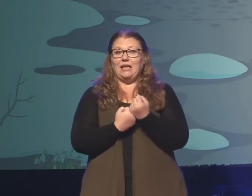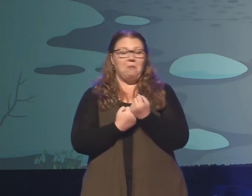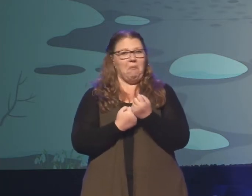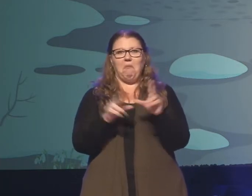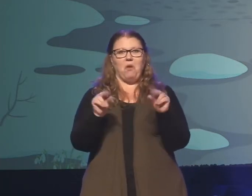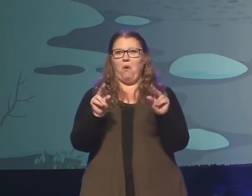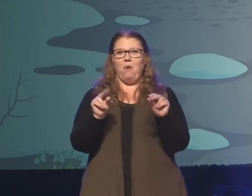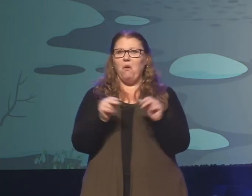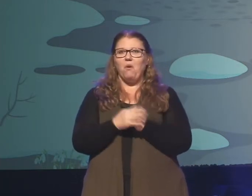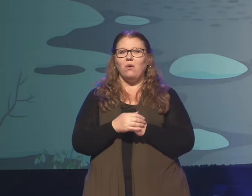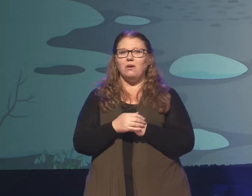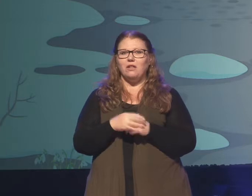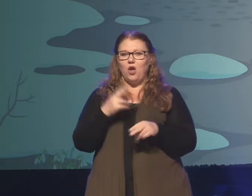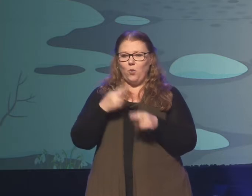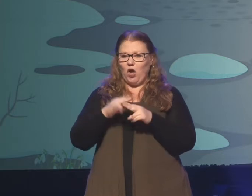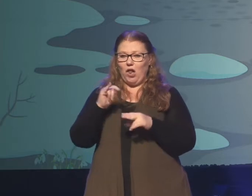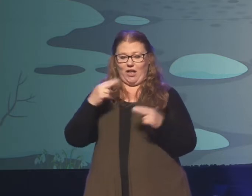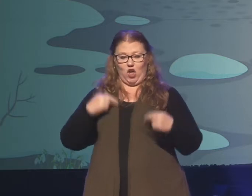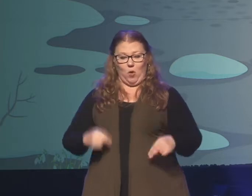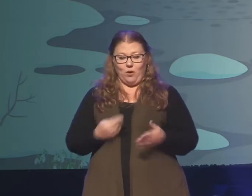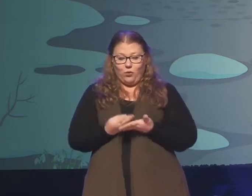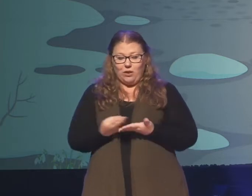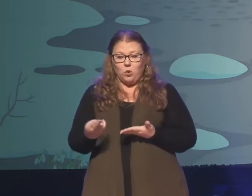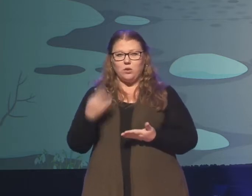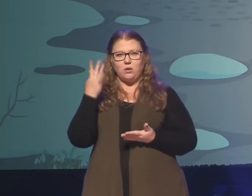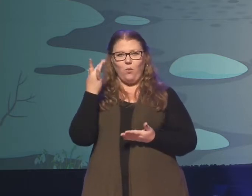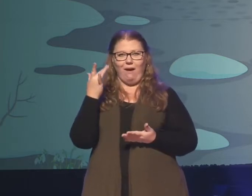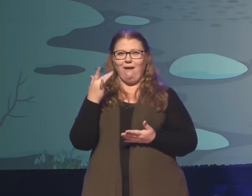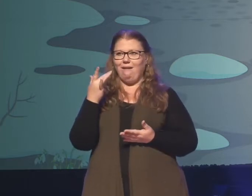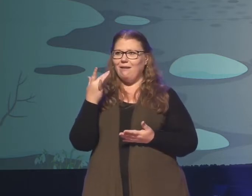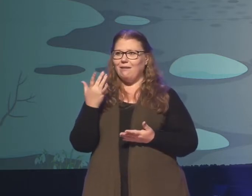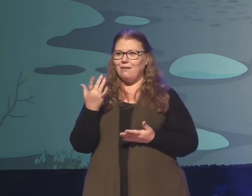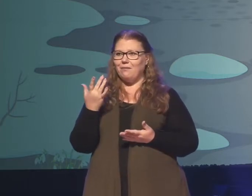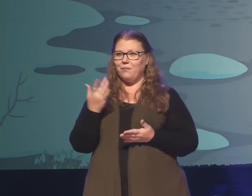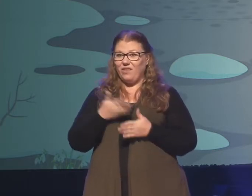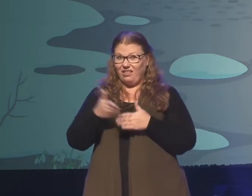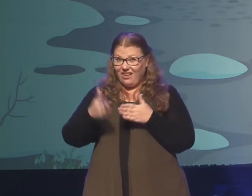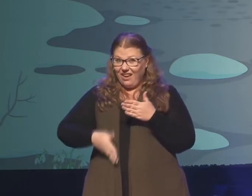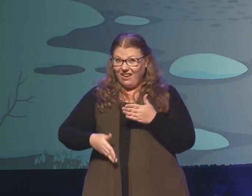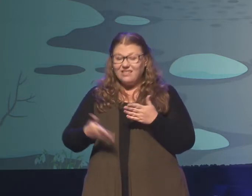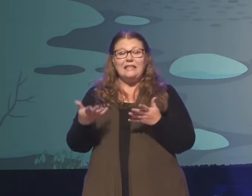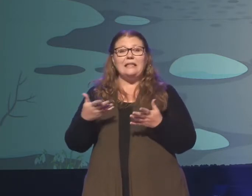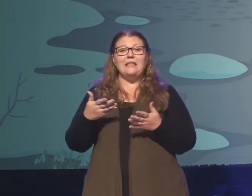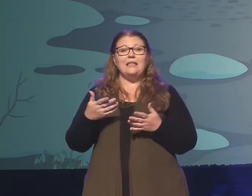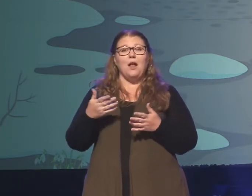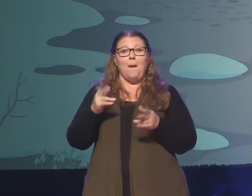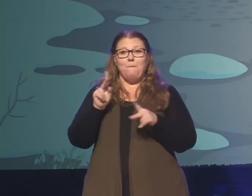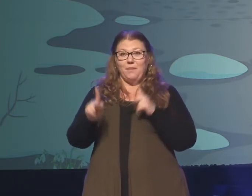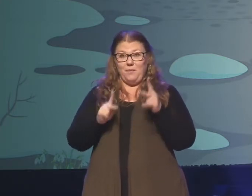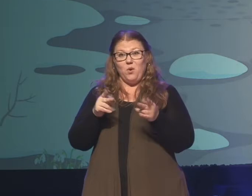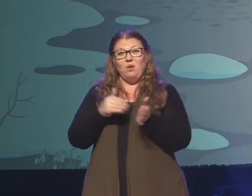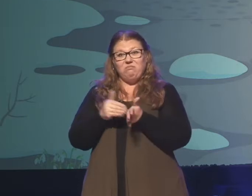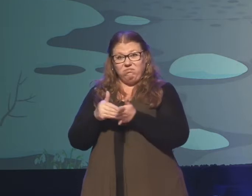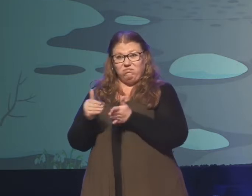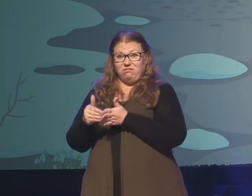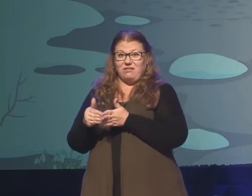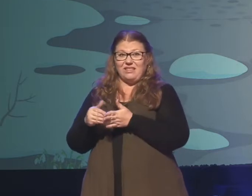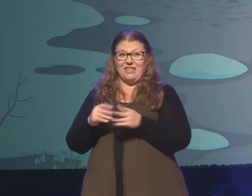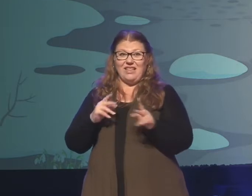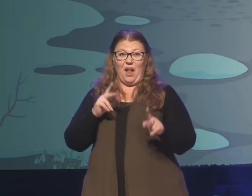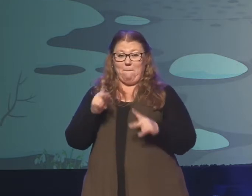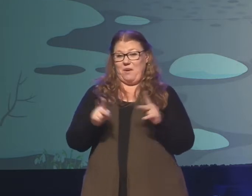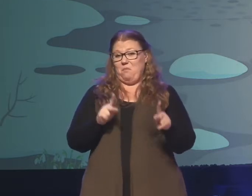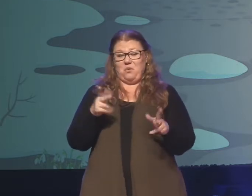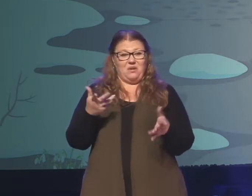we? We call them human resources. Because at the end of the day, people are oftentimes just cogs in a wheel. Get it